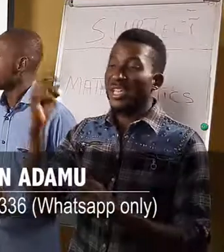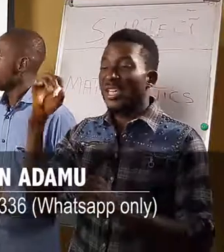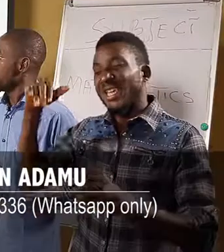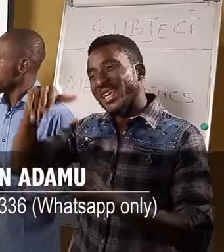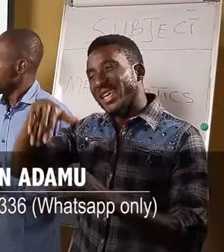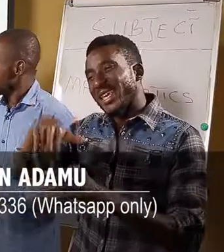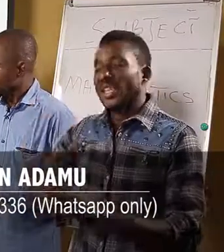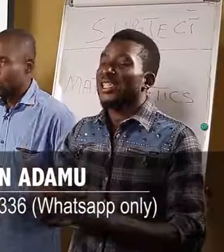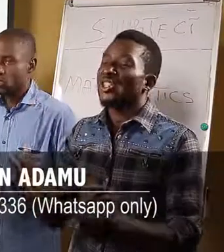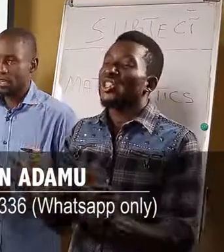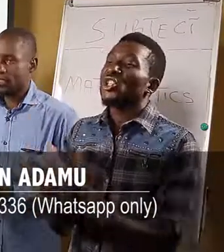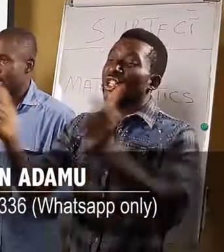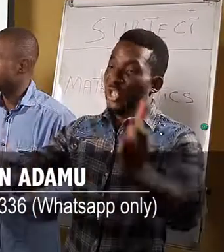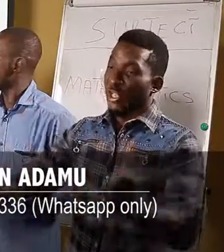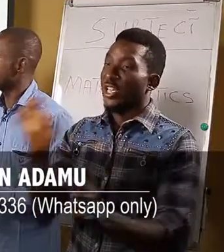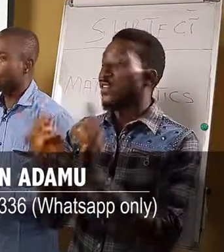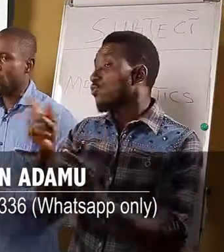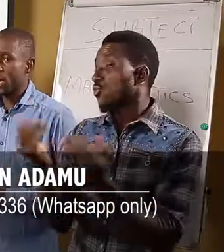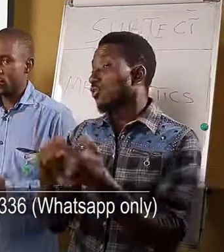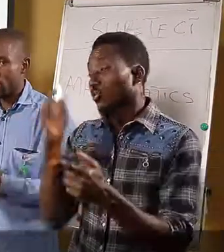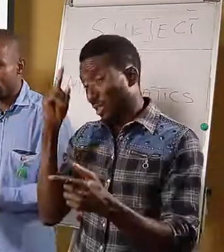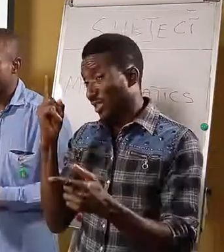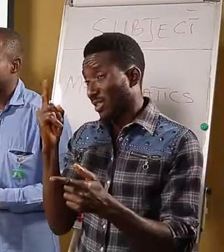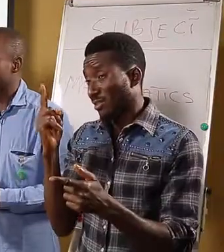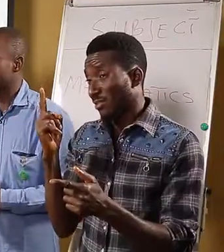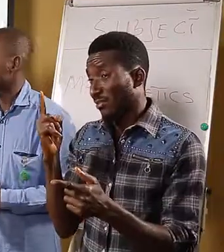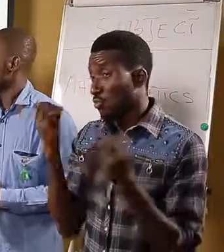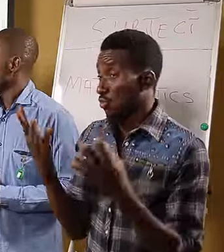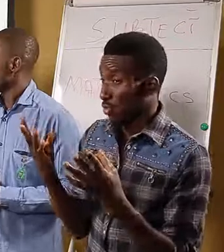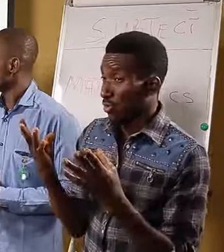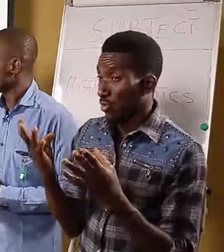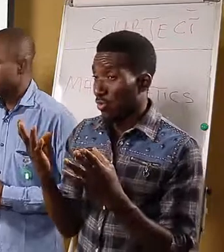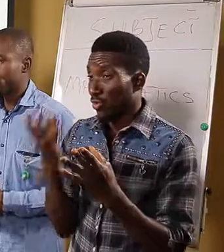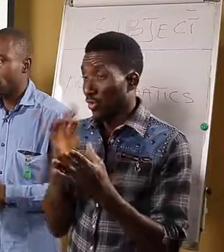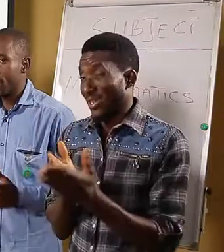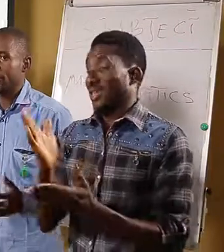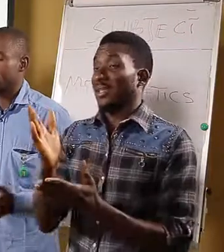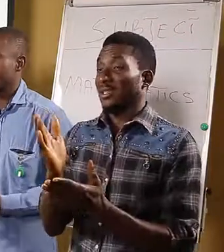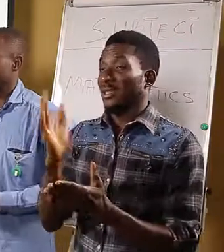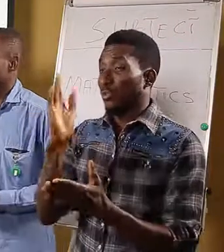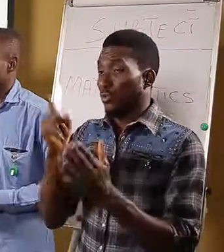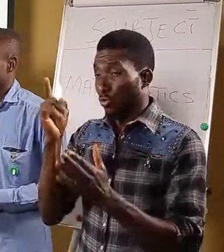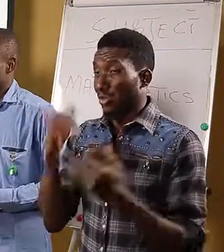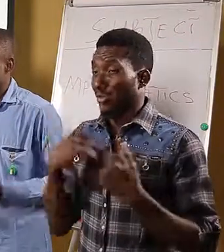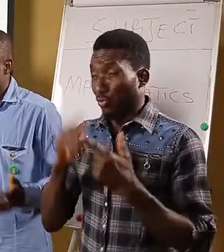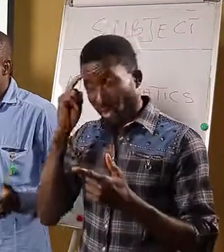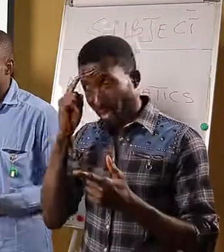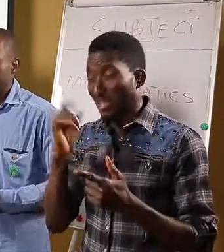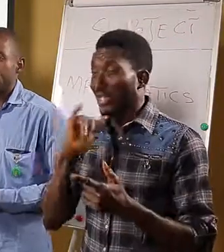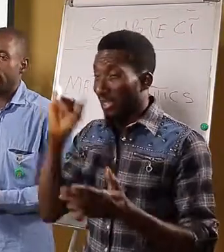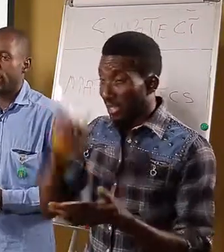general, if you want to understand the basic of direct variation, what should come to your mind?